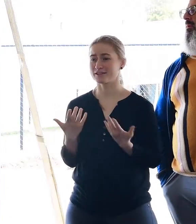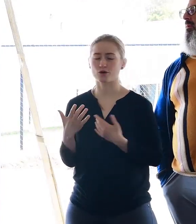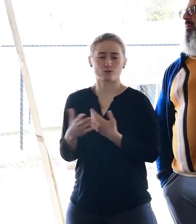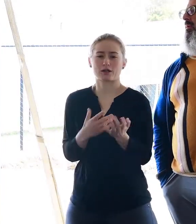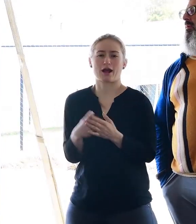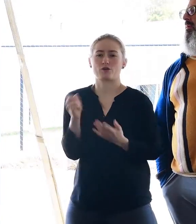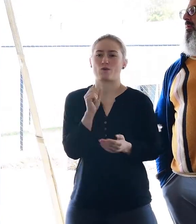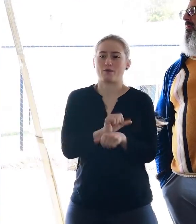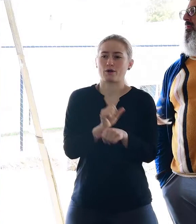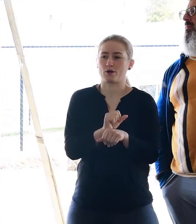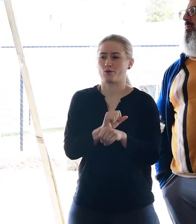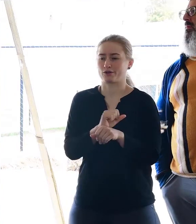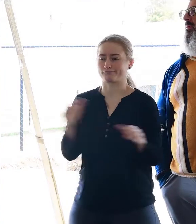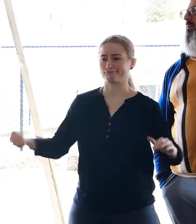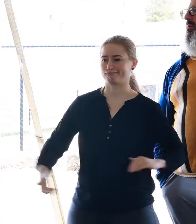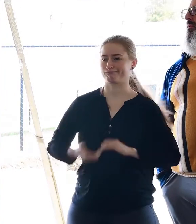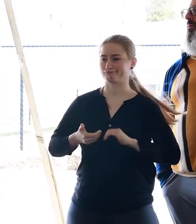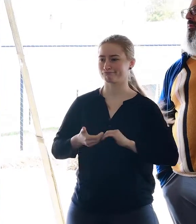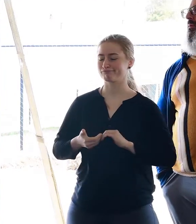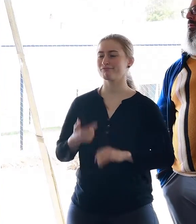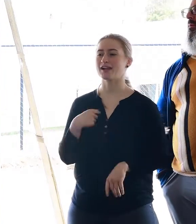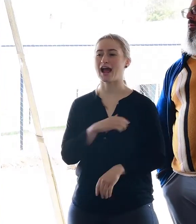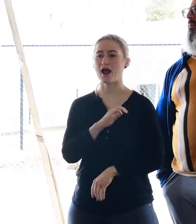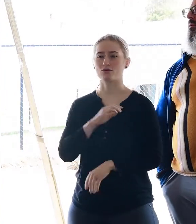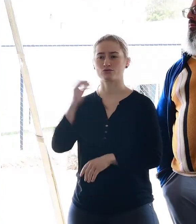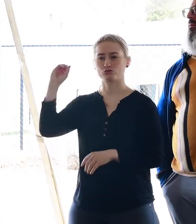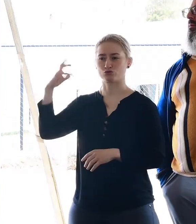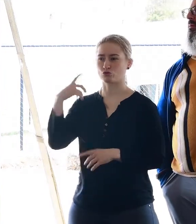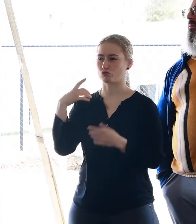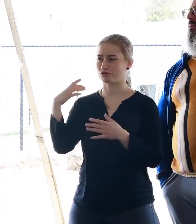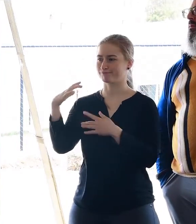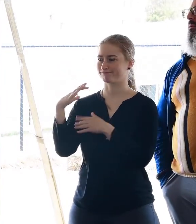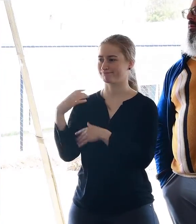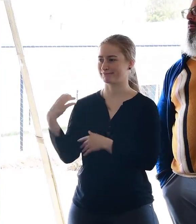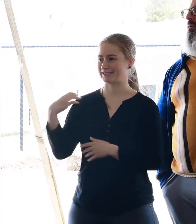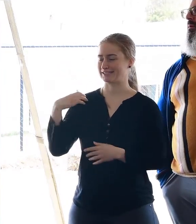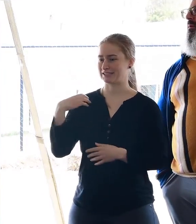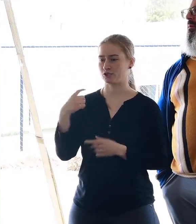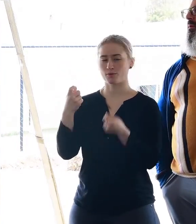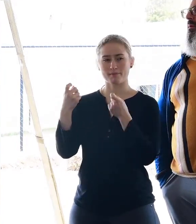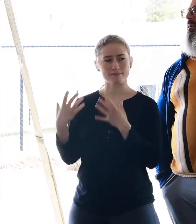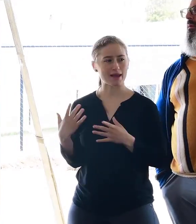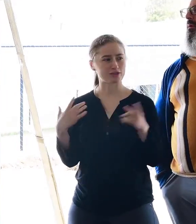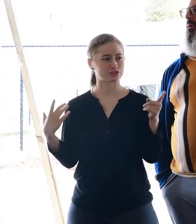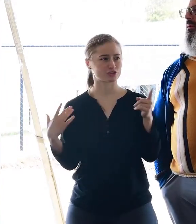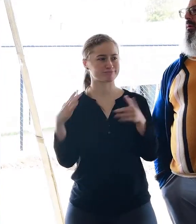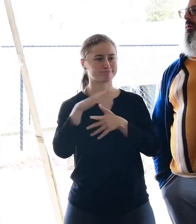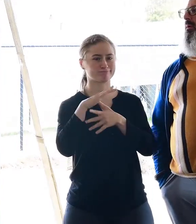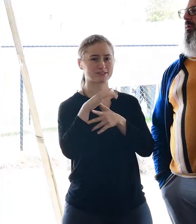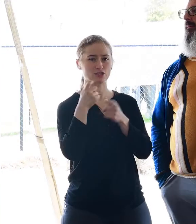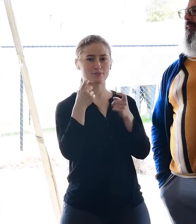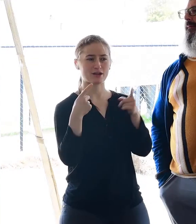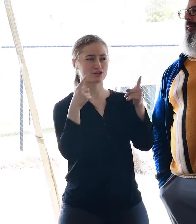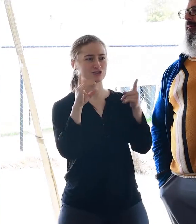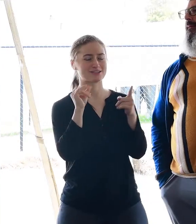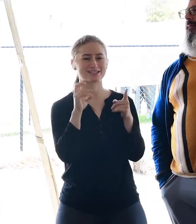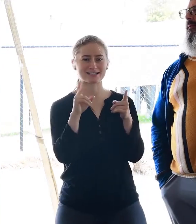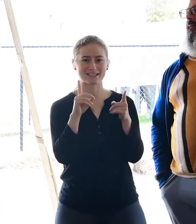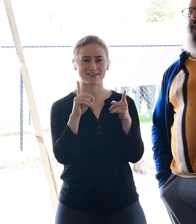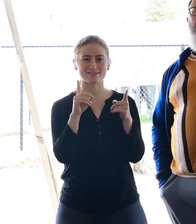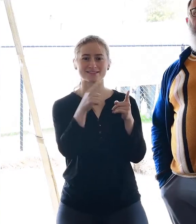of where we work. Our solar senior manager, David Comas, is here as well. And